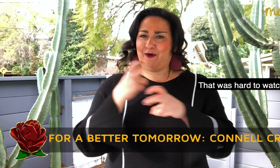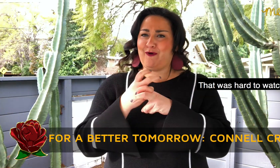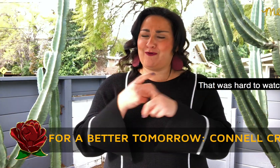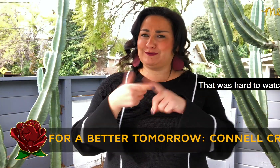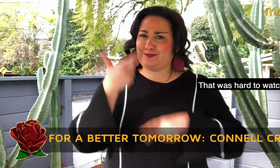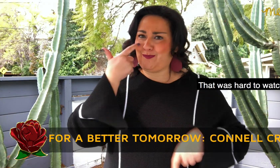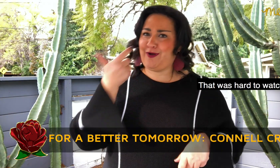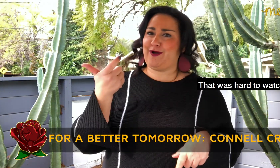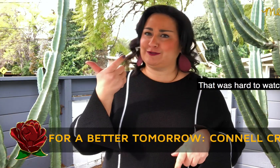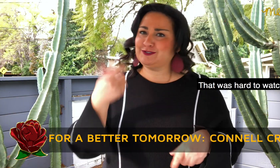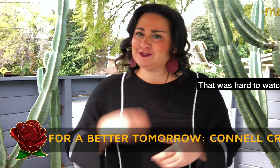That was hard to watch.